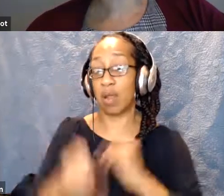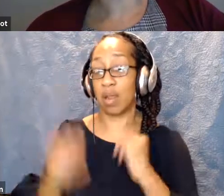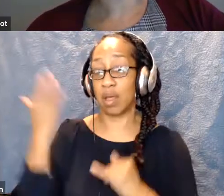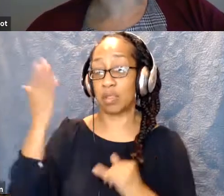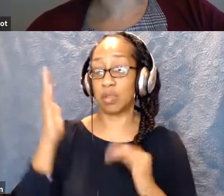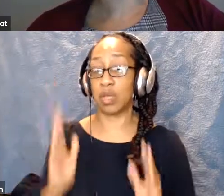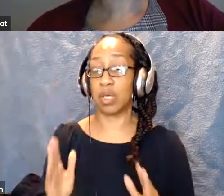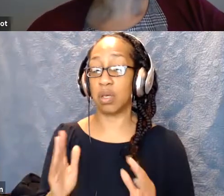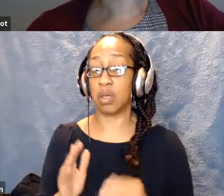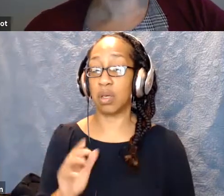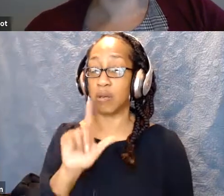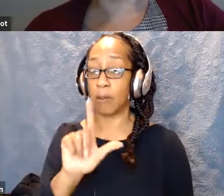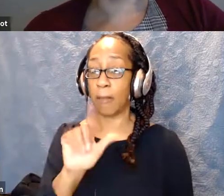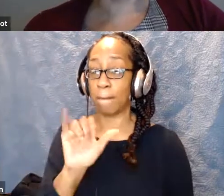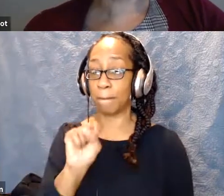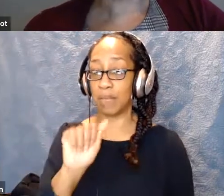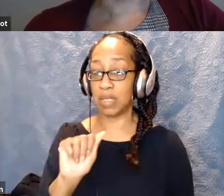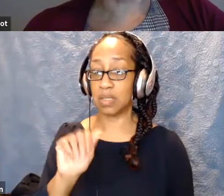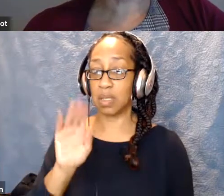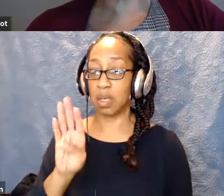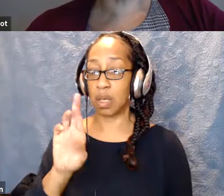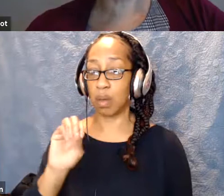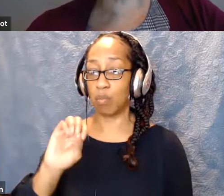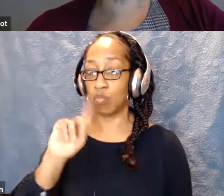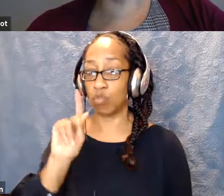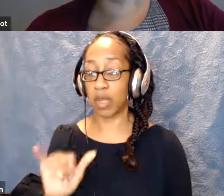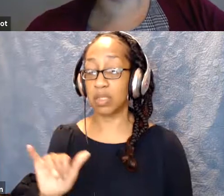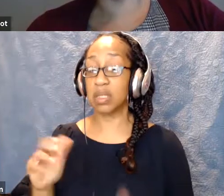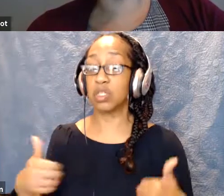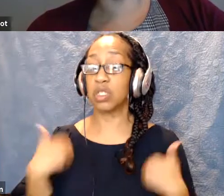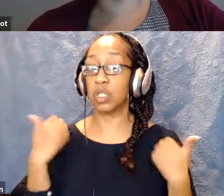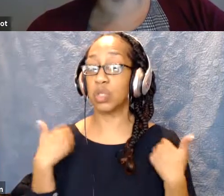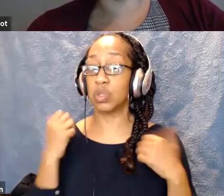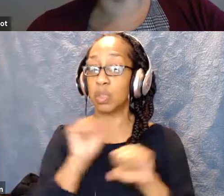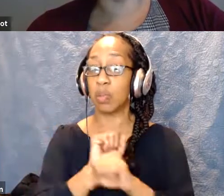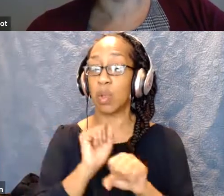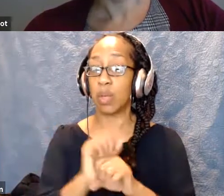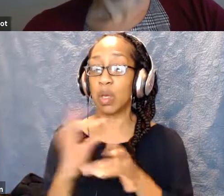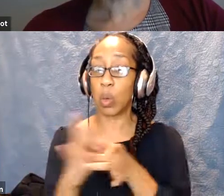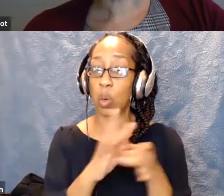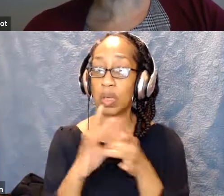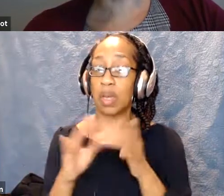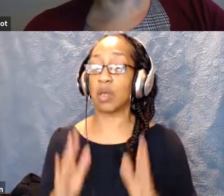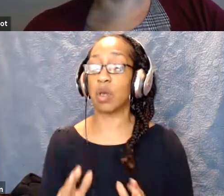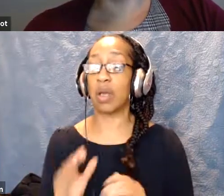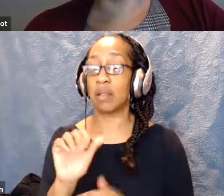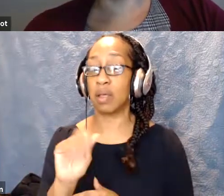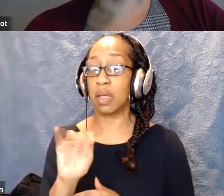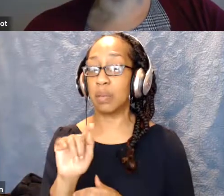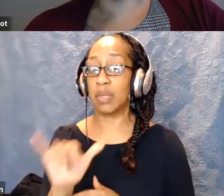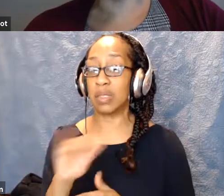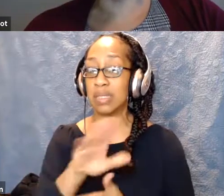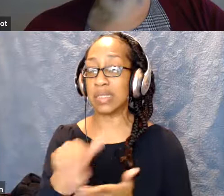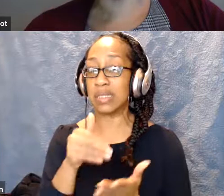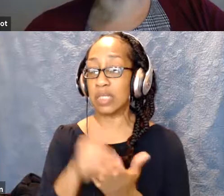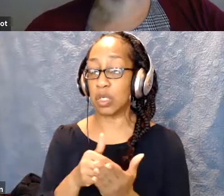Lisa Browski. She is a youth employment coordinator at the Ability Center. Lisa is a lifelong resident